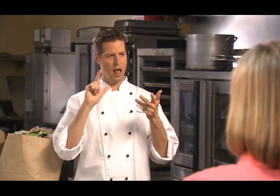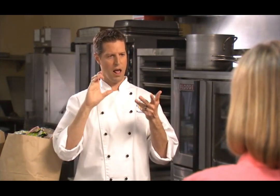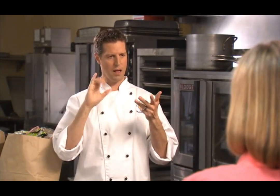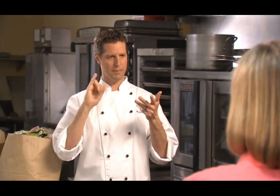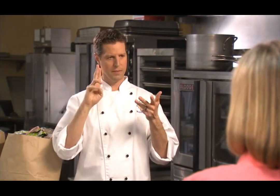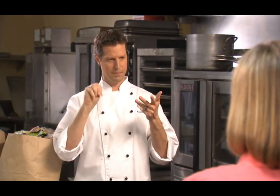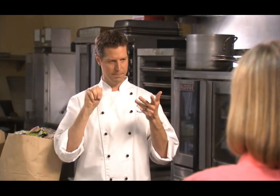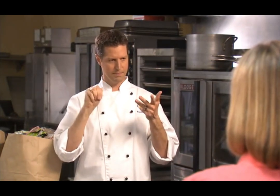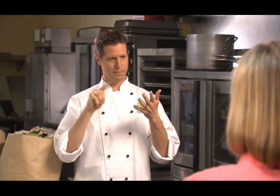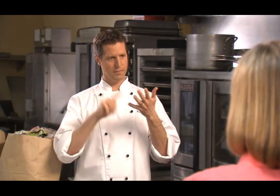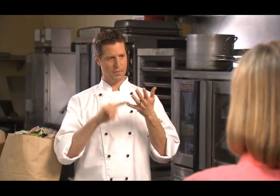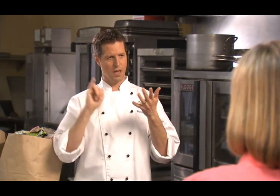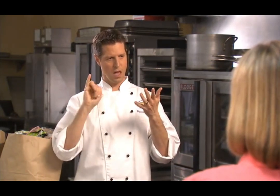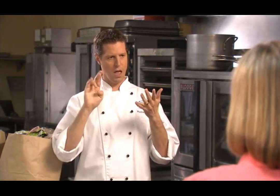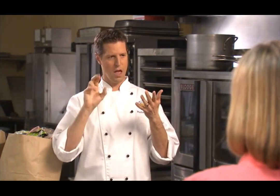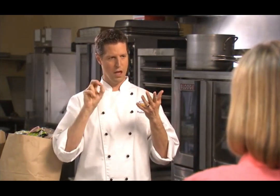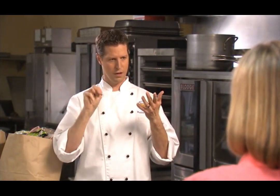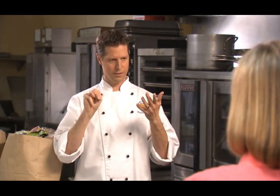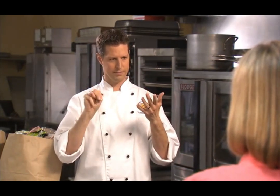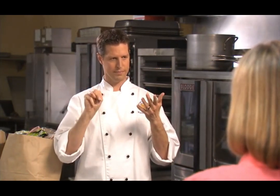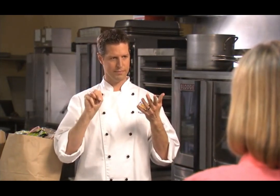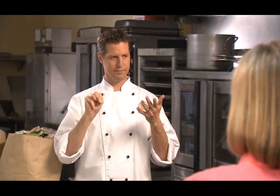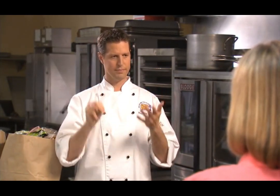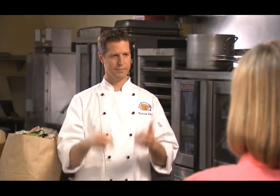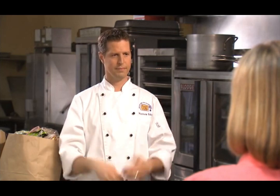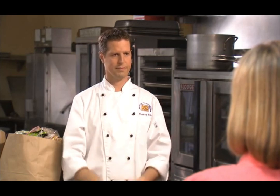calcium, and iron.